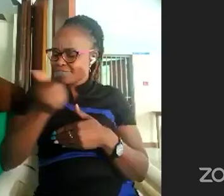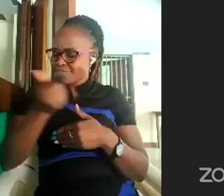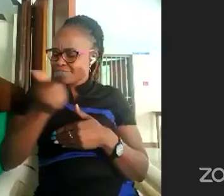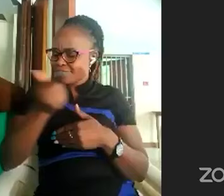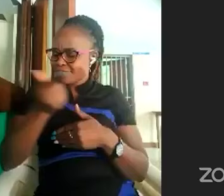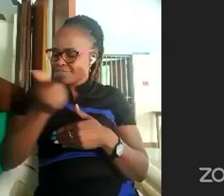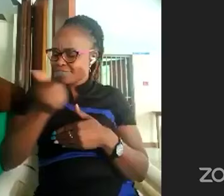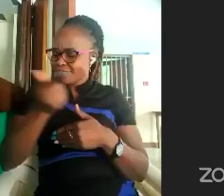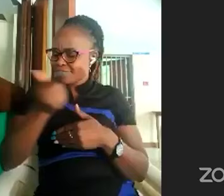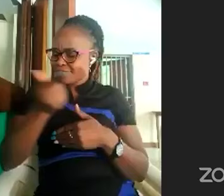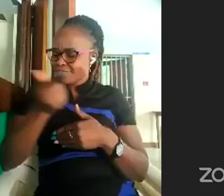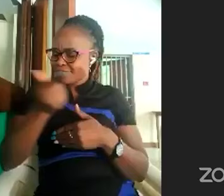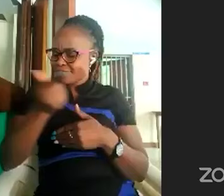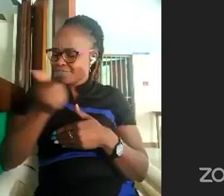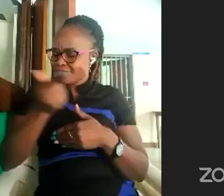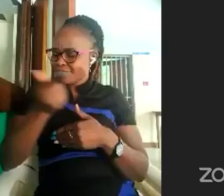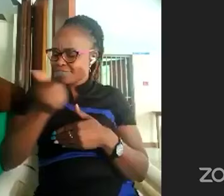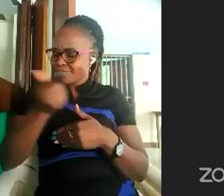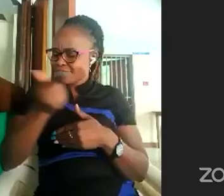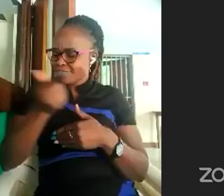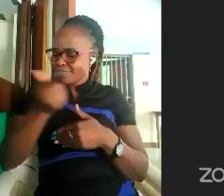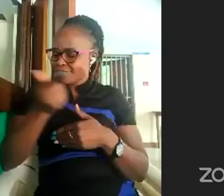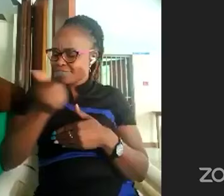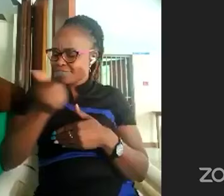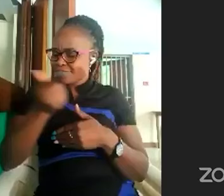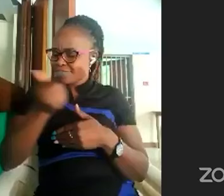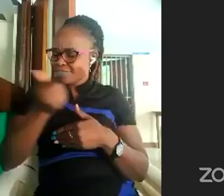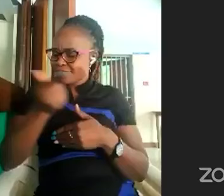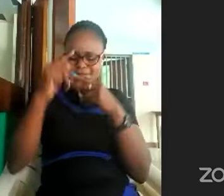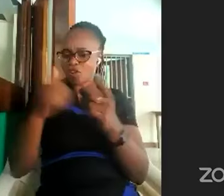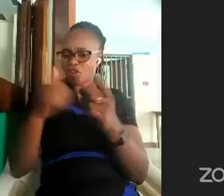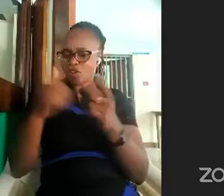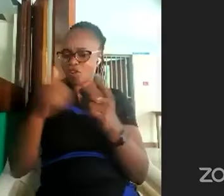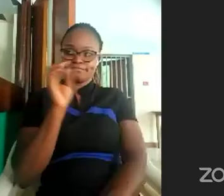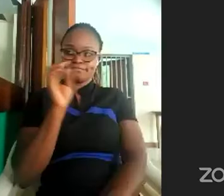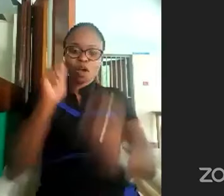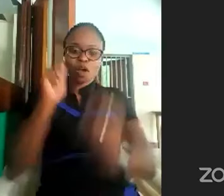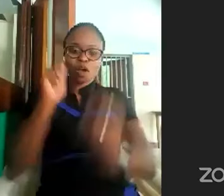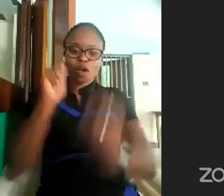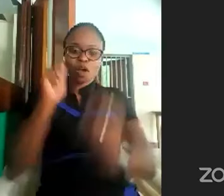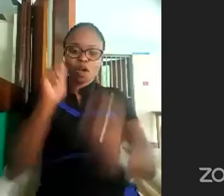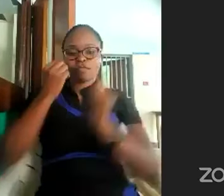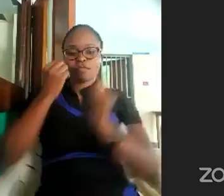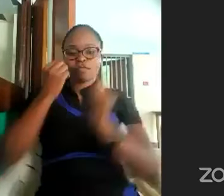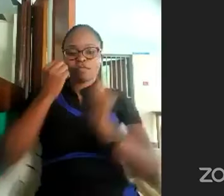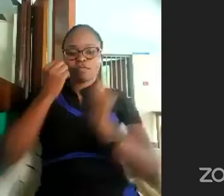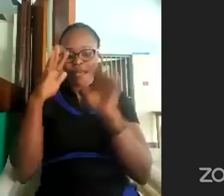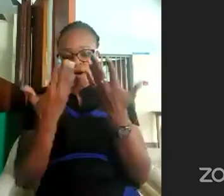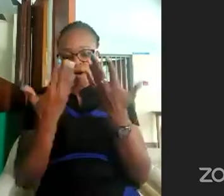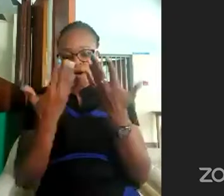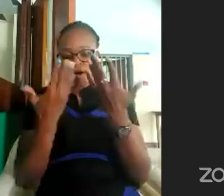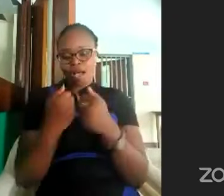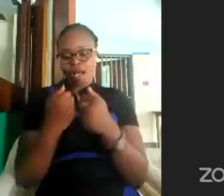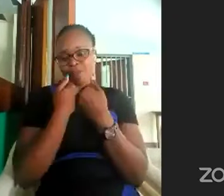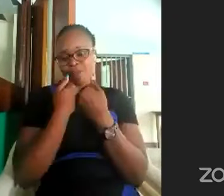persons with disability are viewed as asexual people. And even somebody